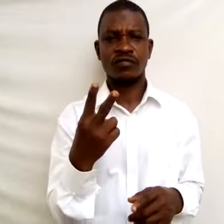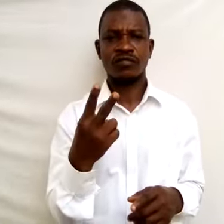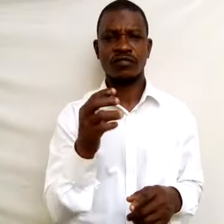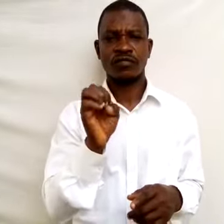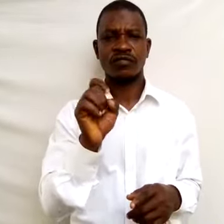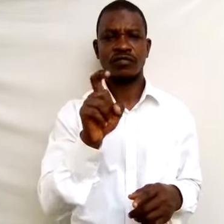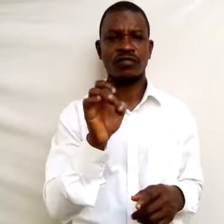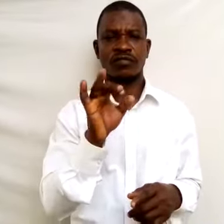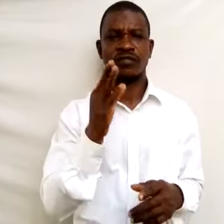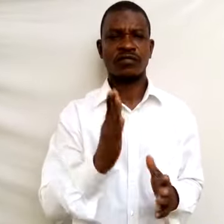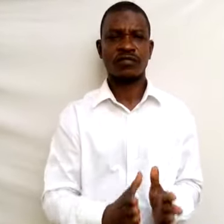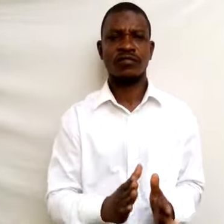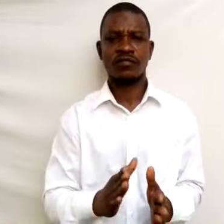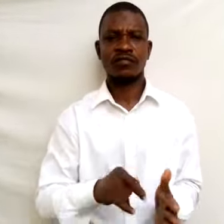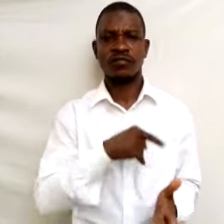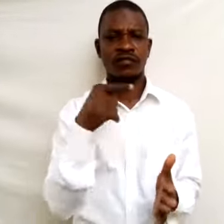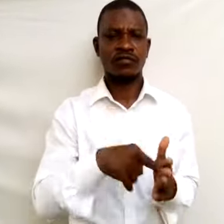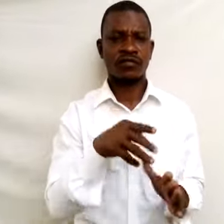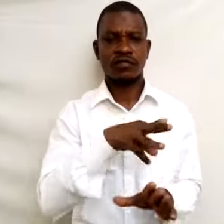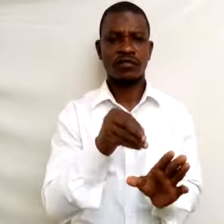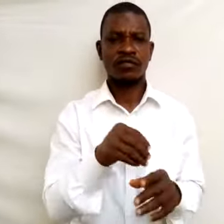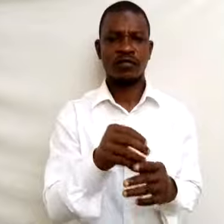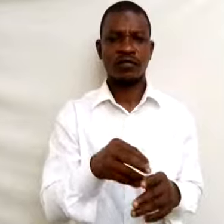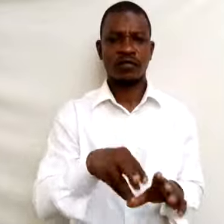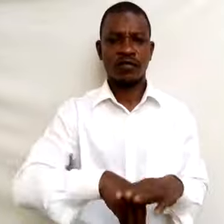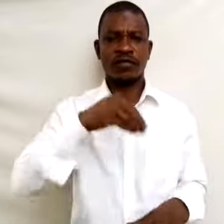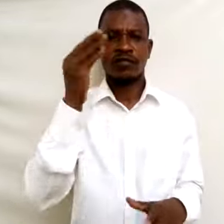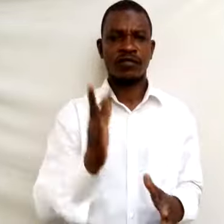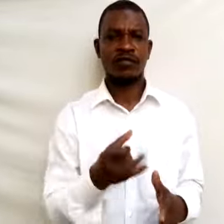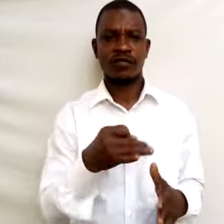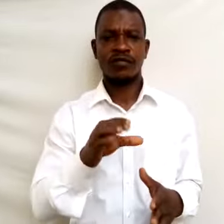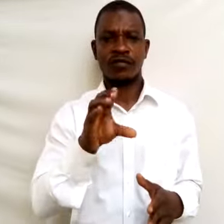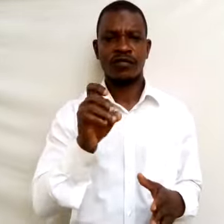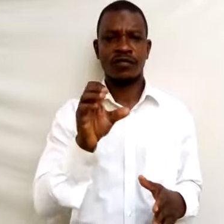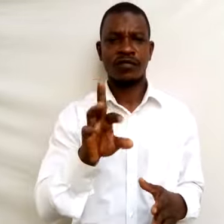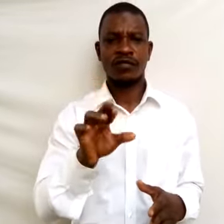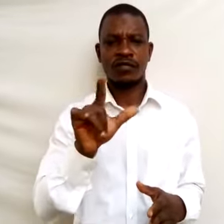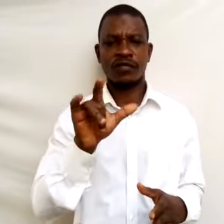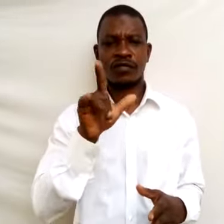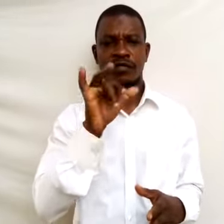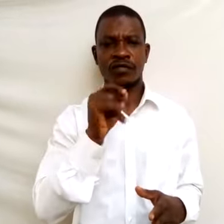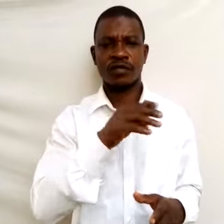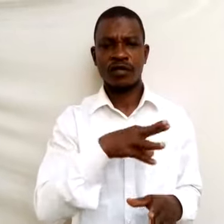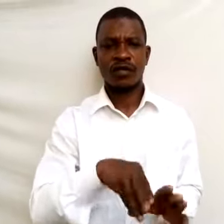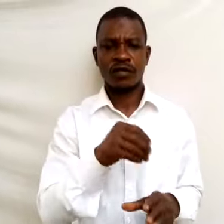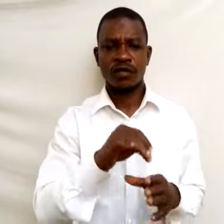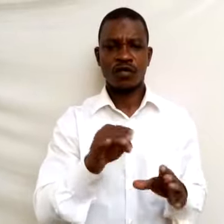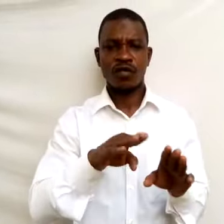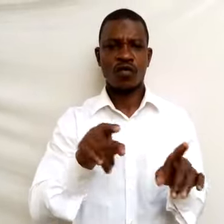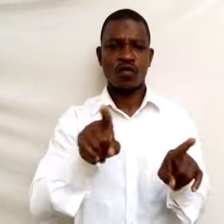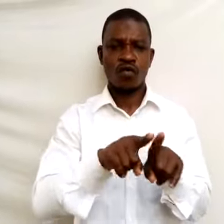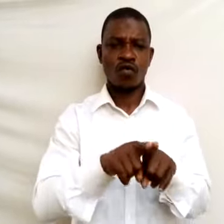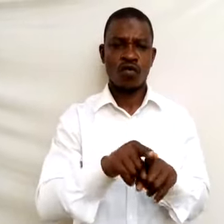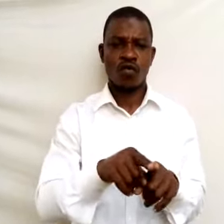Excision. This involves the removal of the clitoris and often also of the